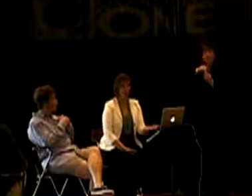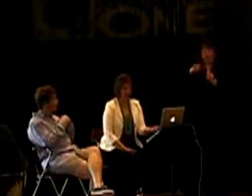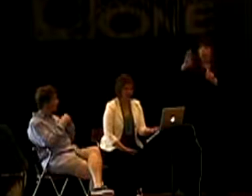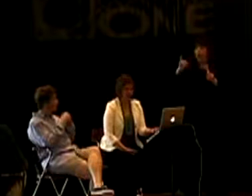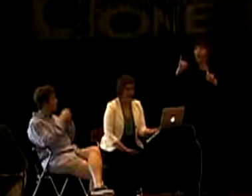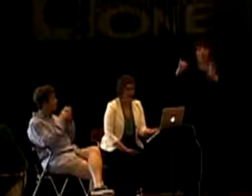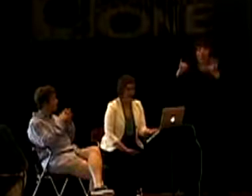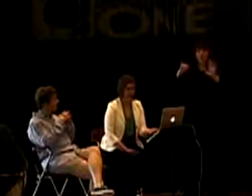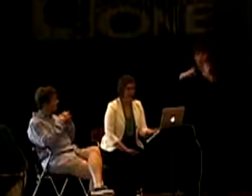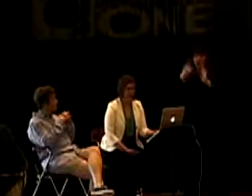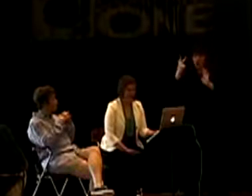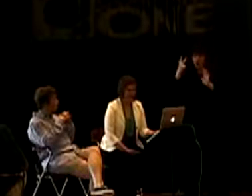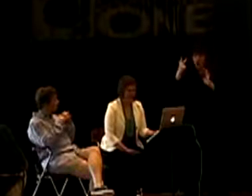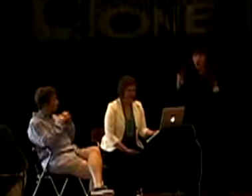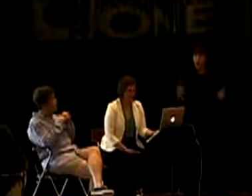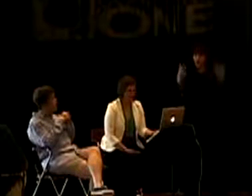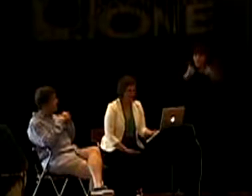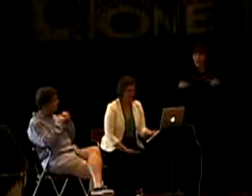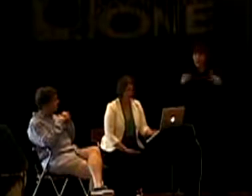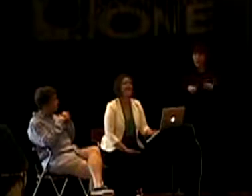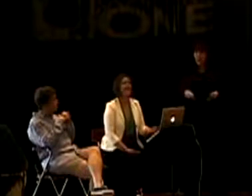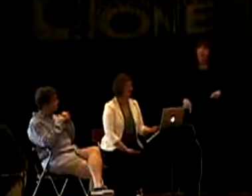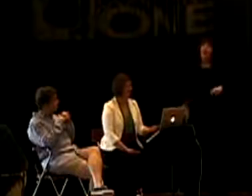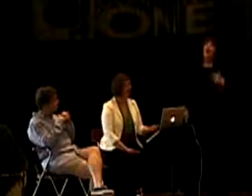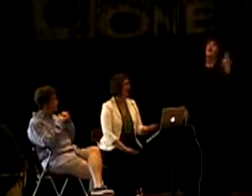me, trilingual? How many linguals are you?